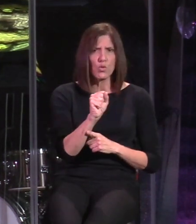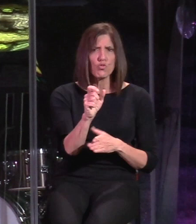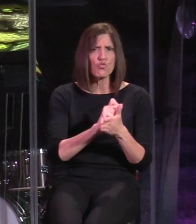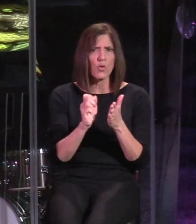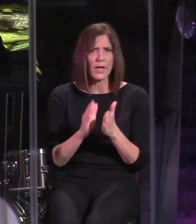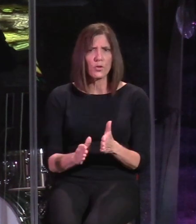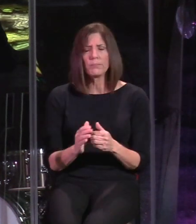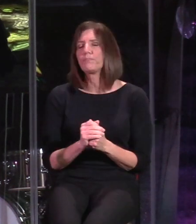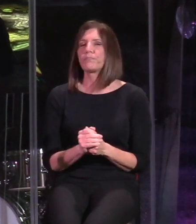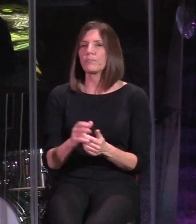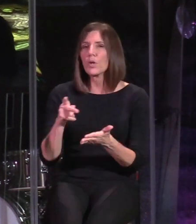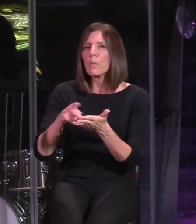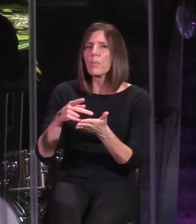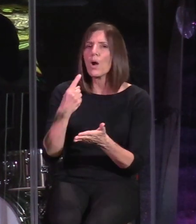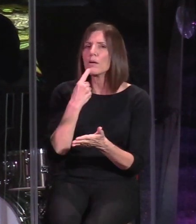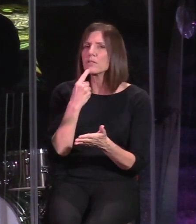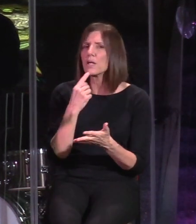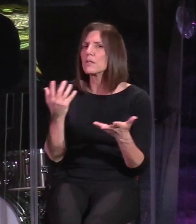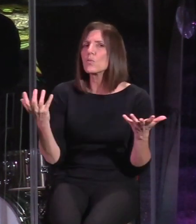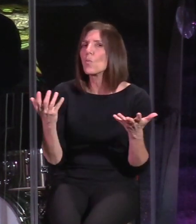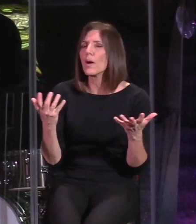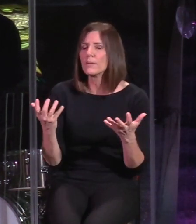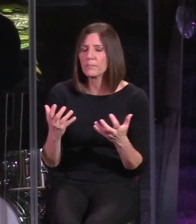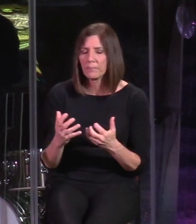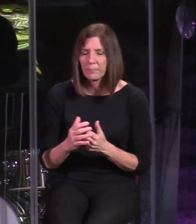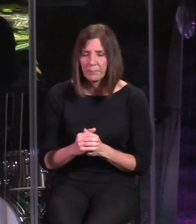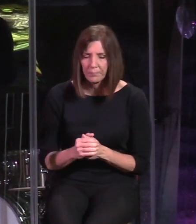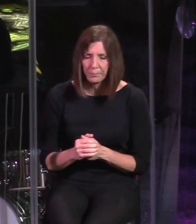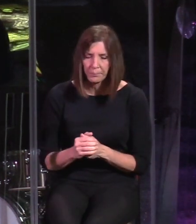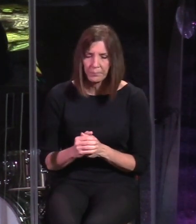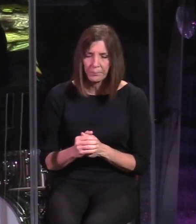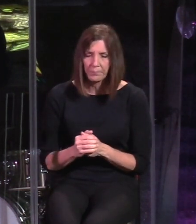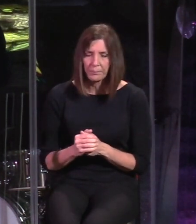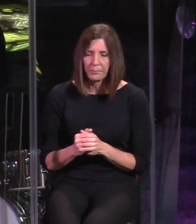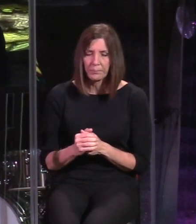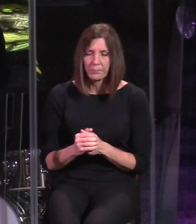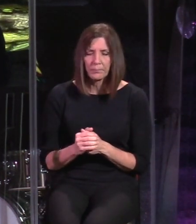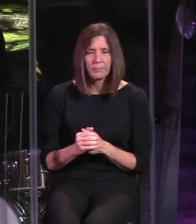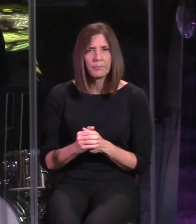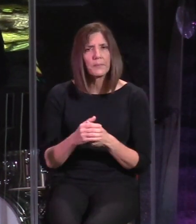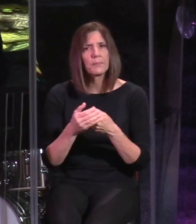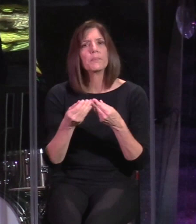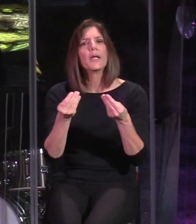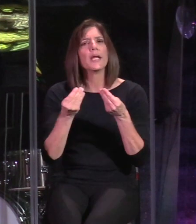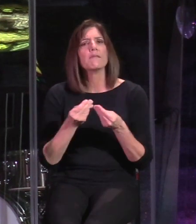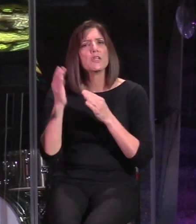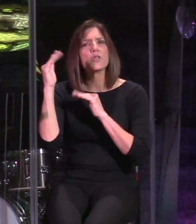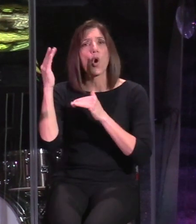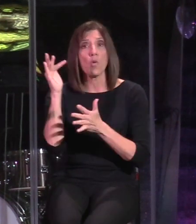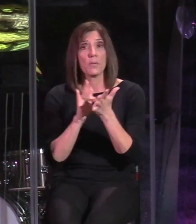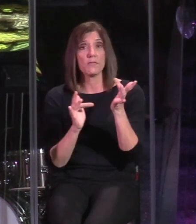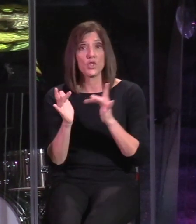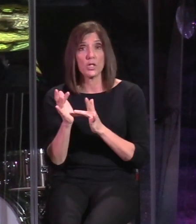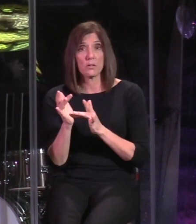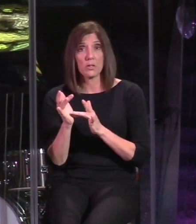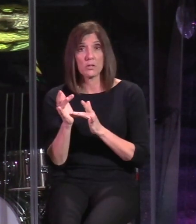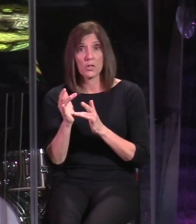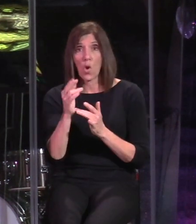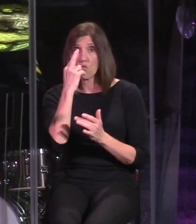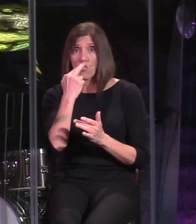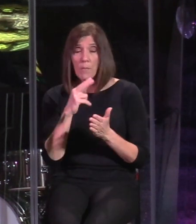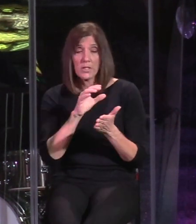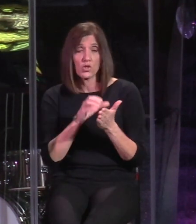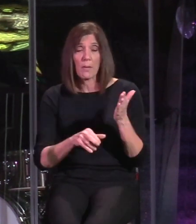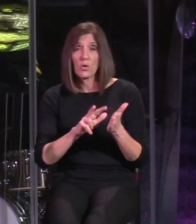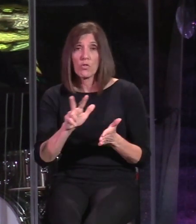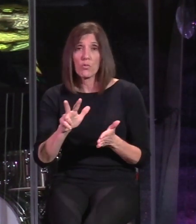he brackets the indictment of sinful humanity with the hope of Jesus. We're looking now at Romans 3, 21